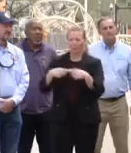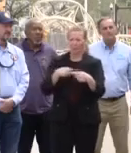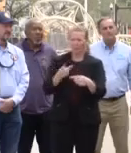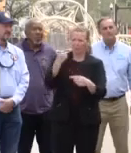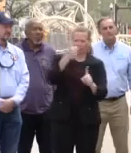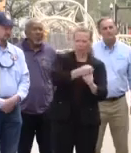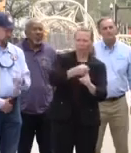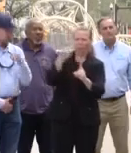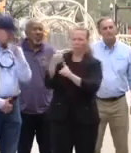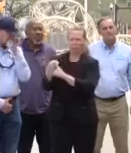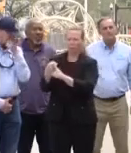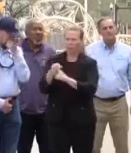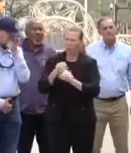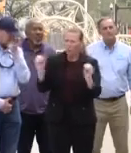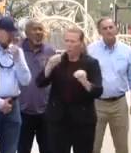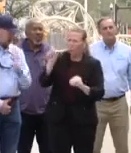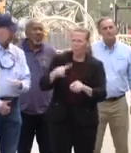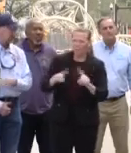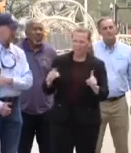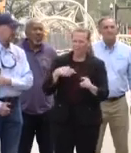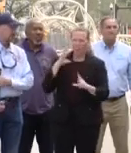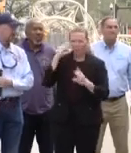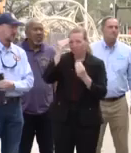storms, no question. But I will tell you this,